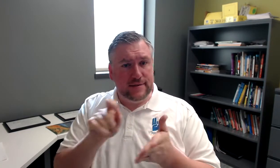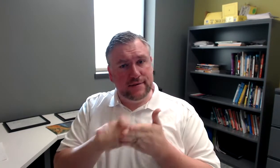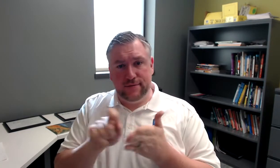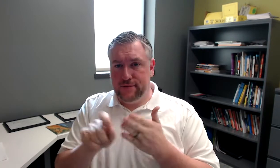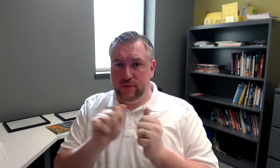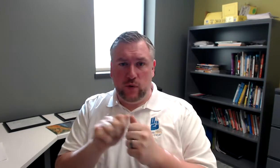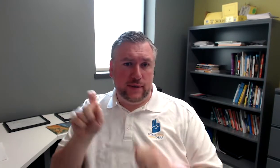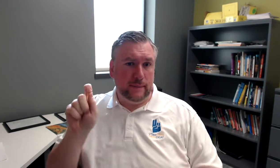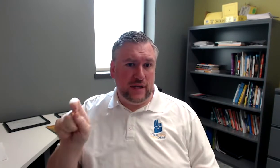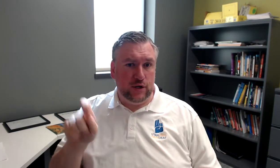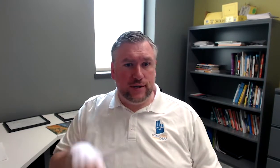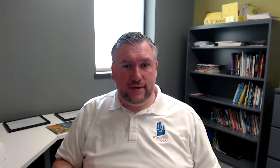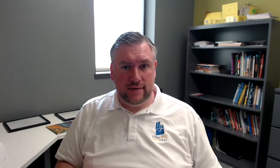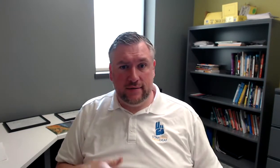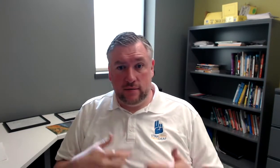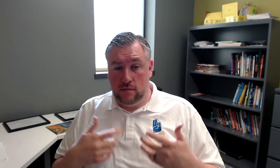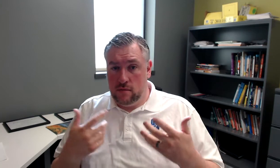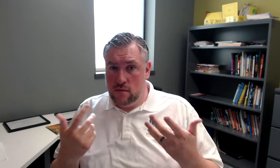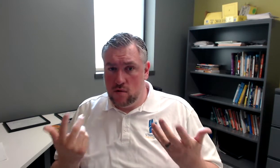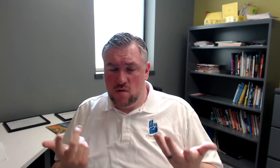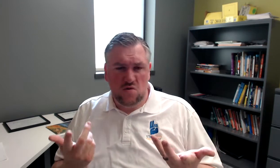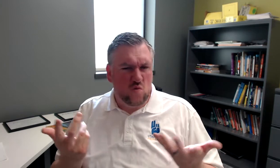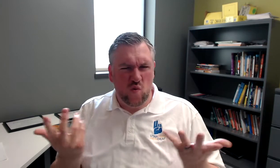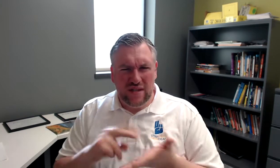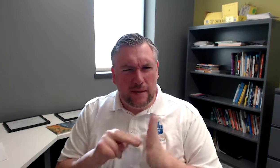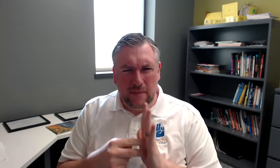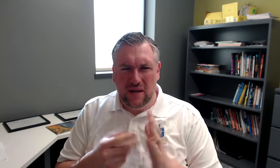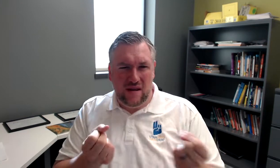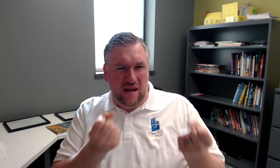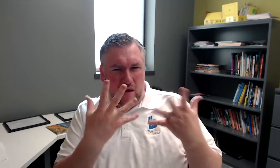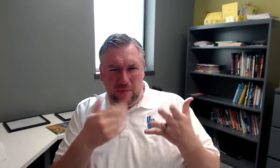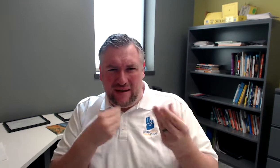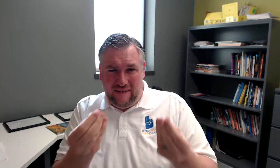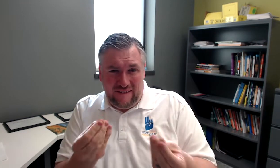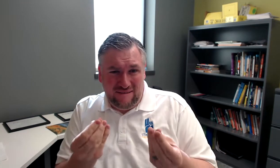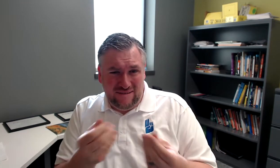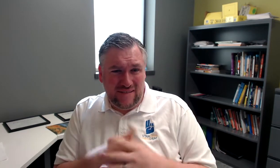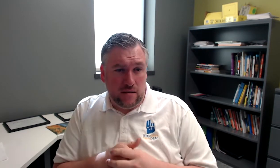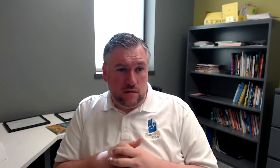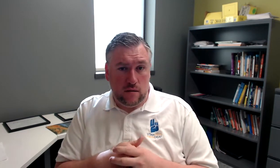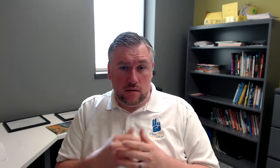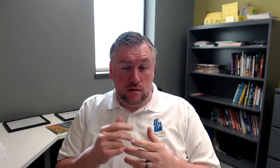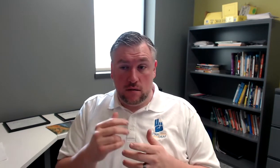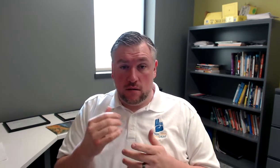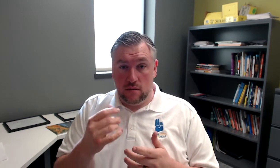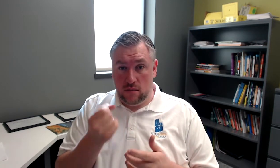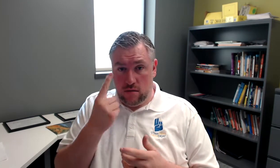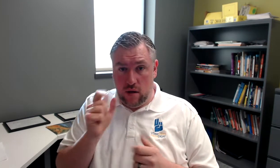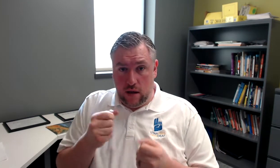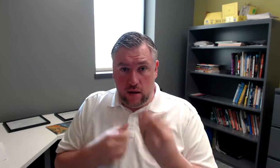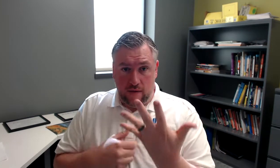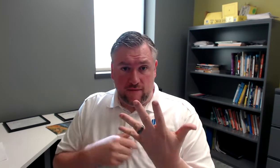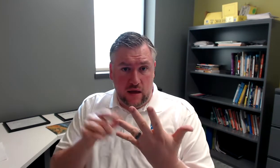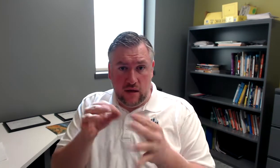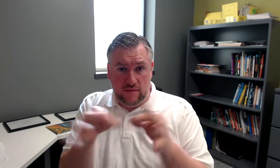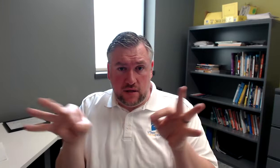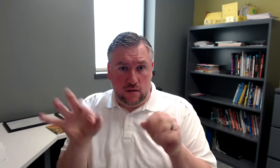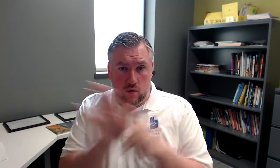If I say 80% of sentences must have a period, what does that mean? How many am I going to give?